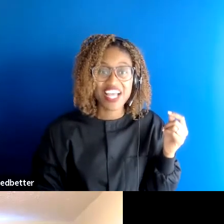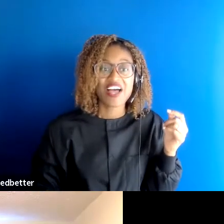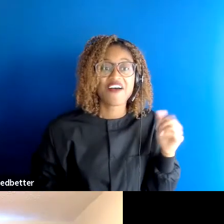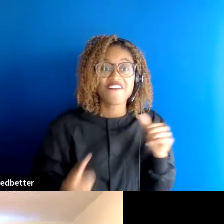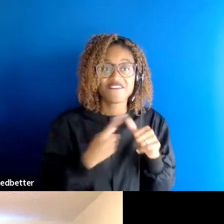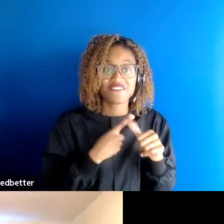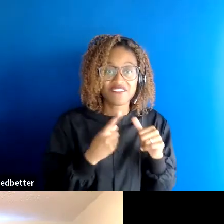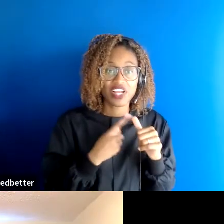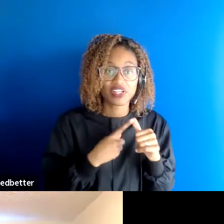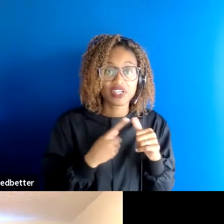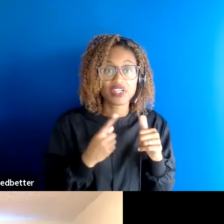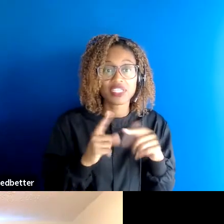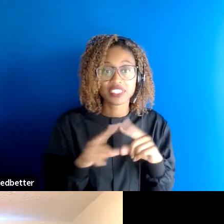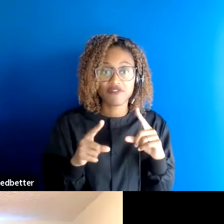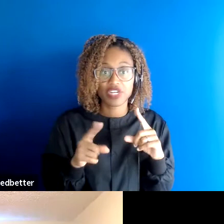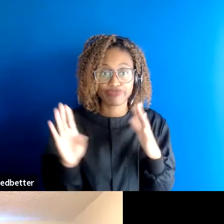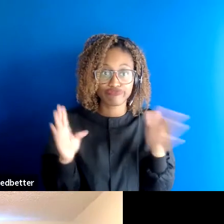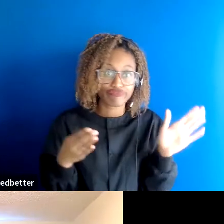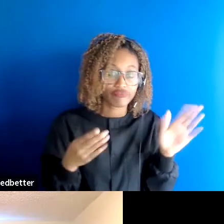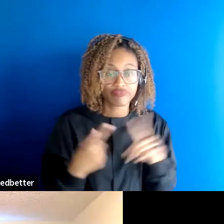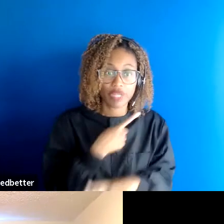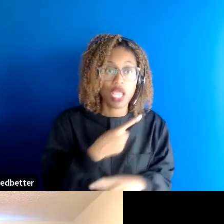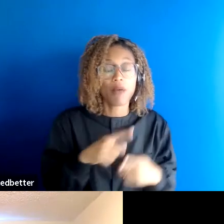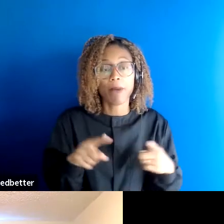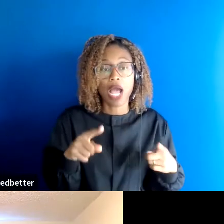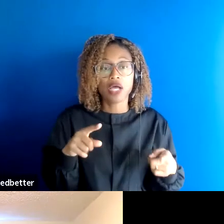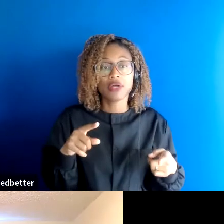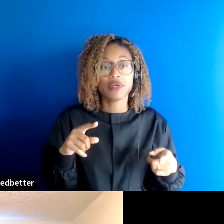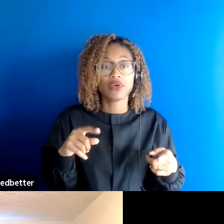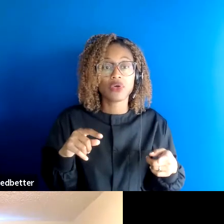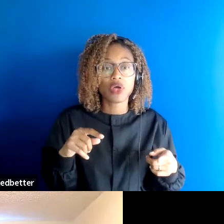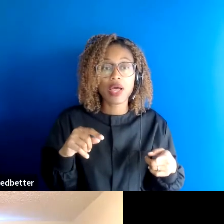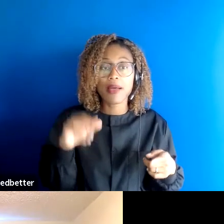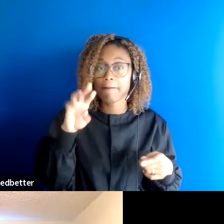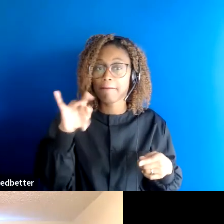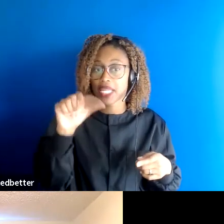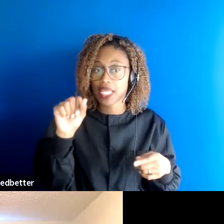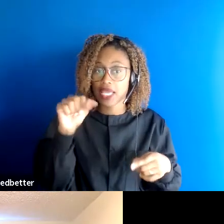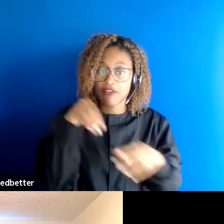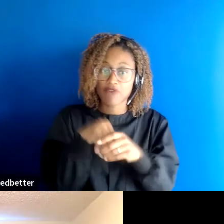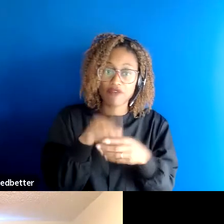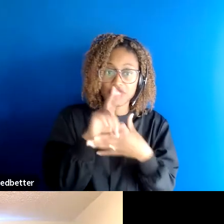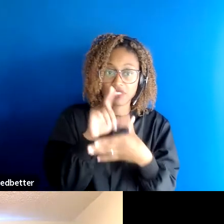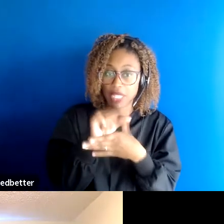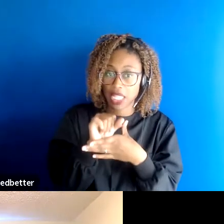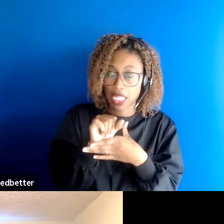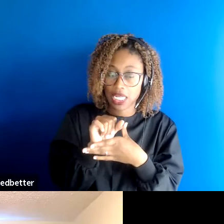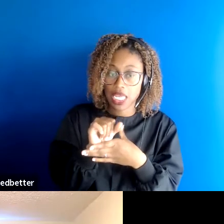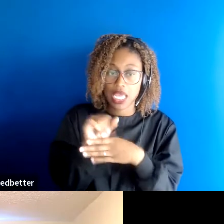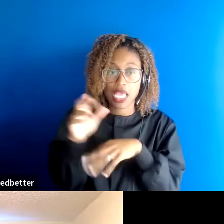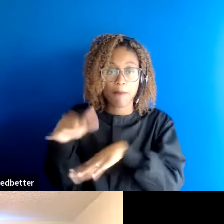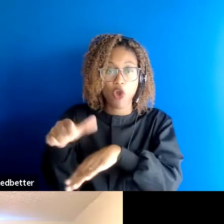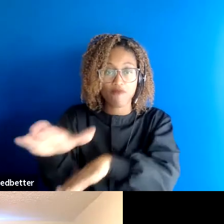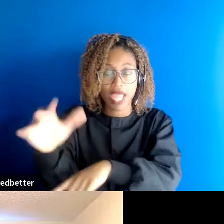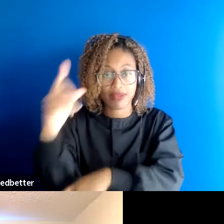kind of going in a different direction, but in what way does media play in the disability movement?